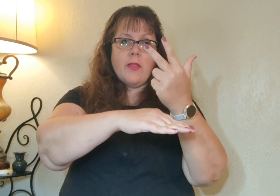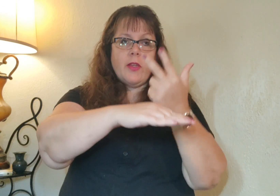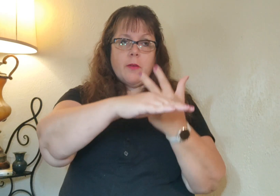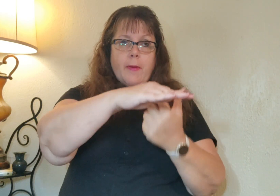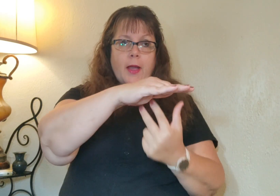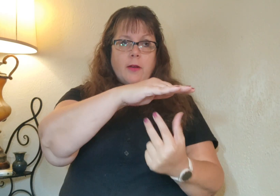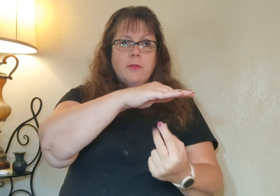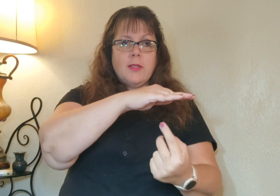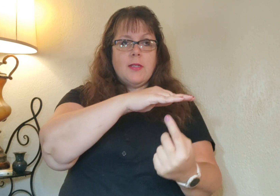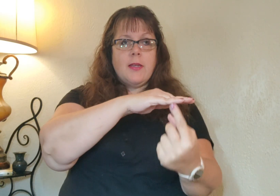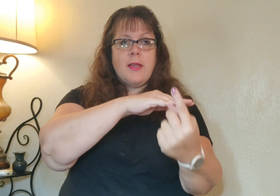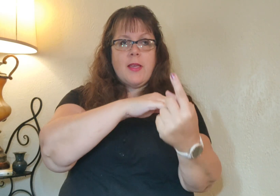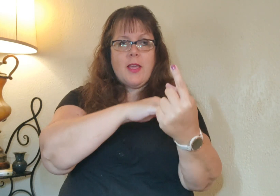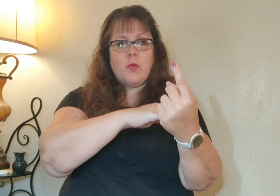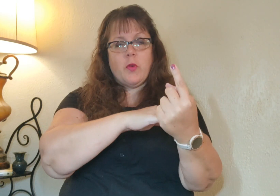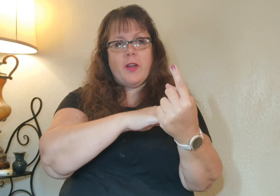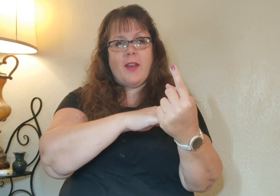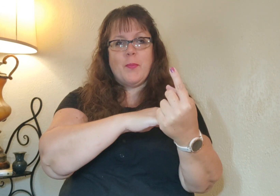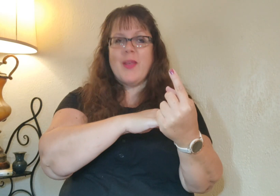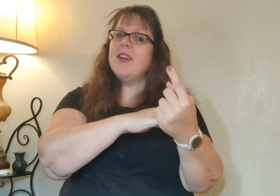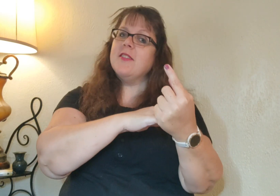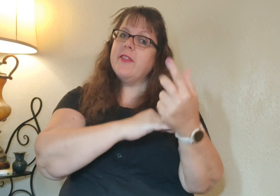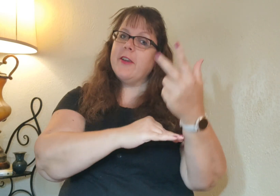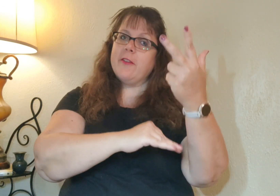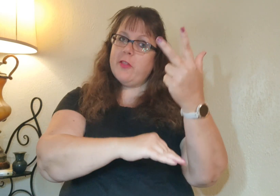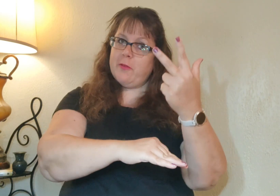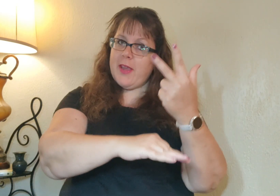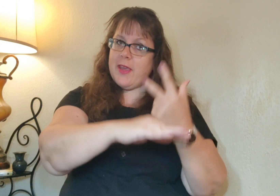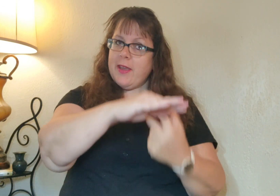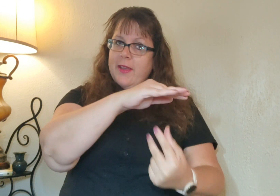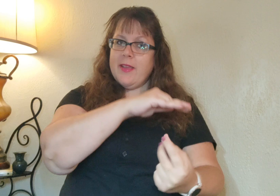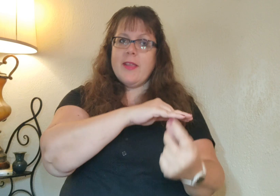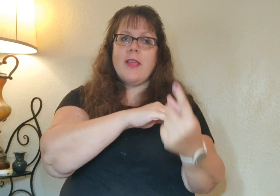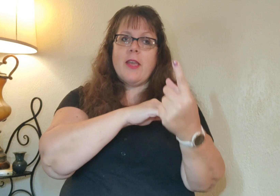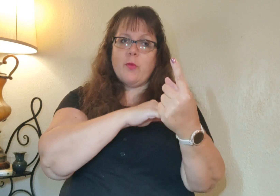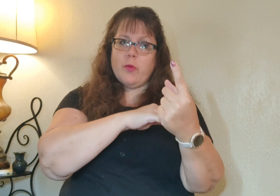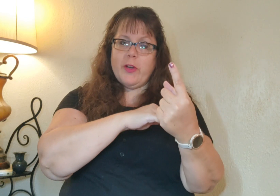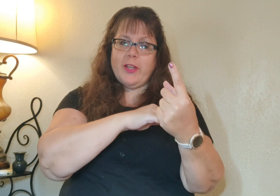then around, and 1, because they're 3 in 1.